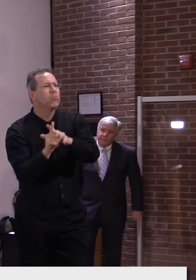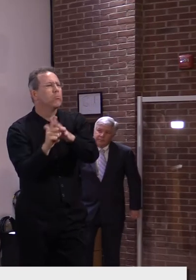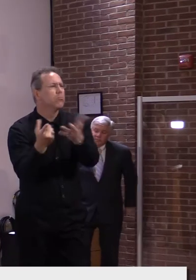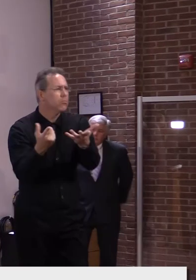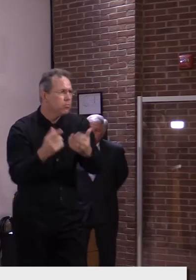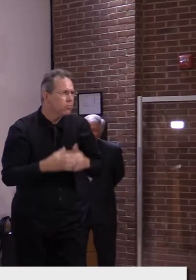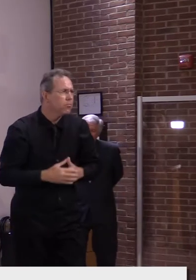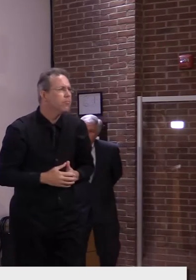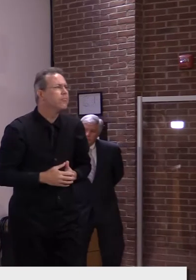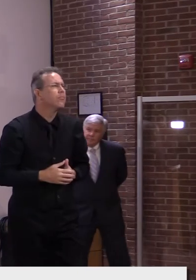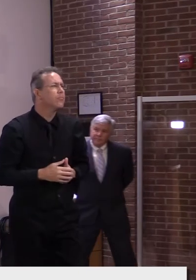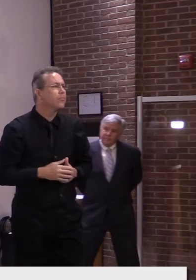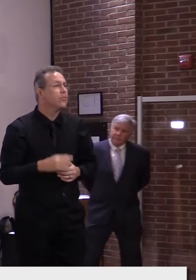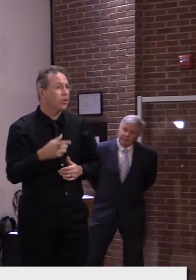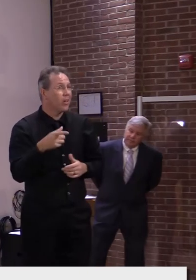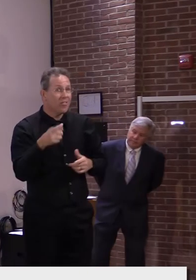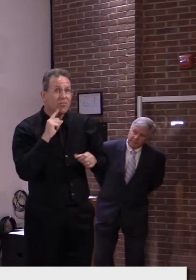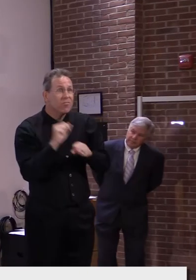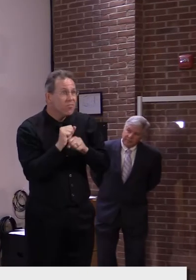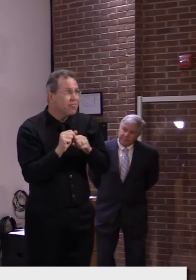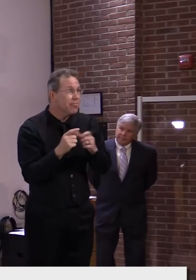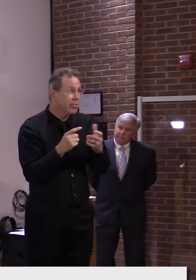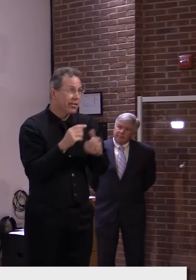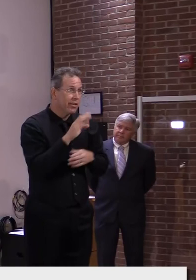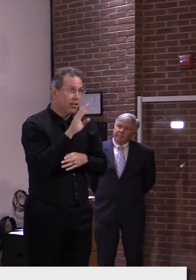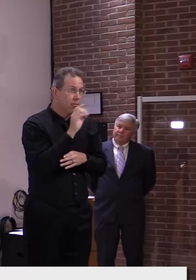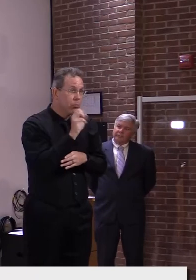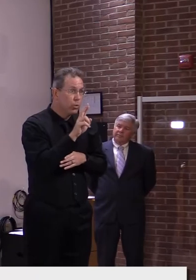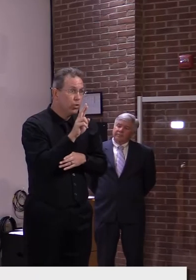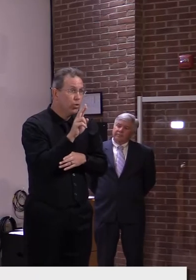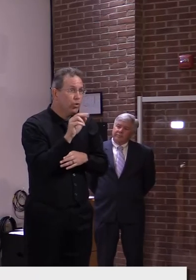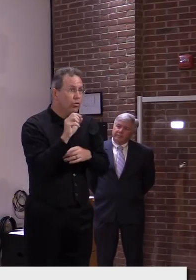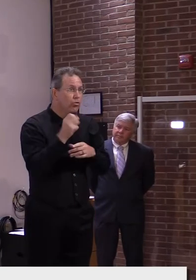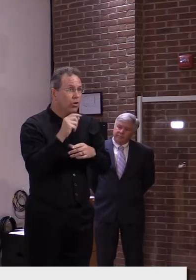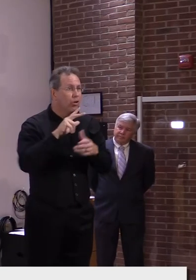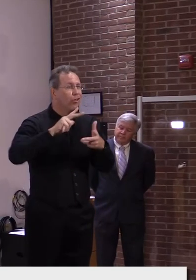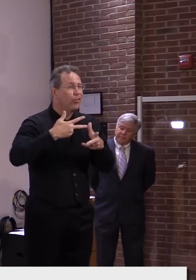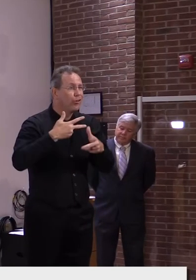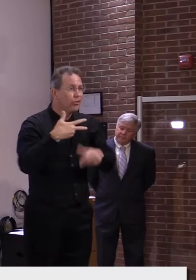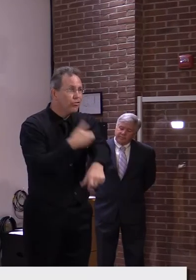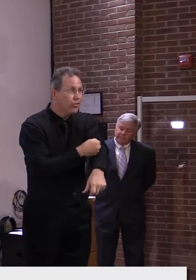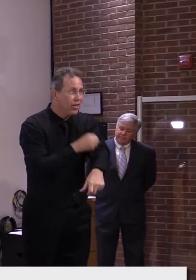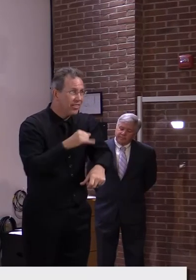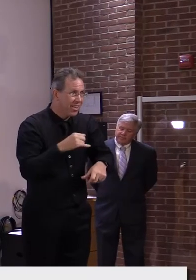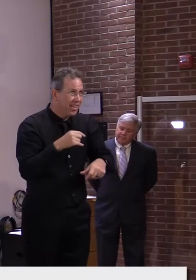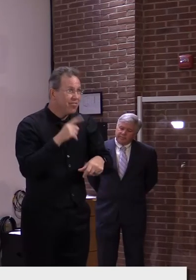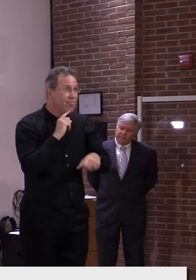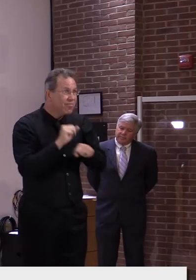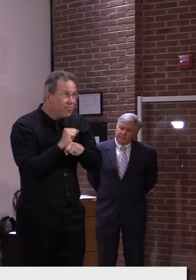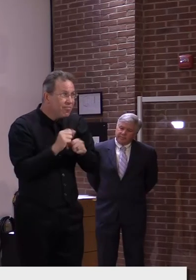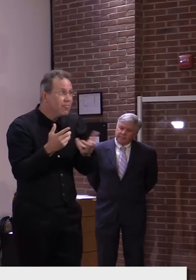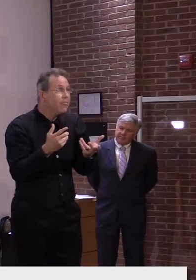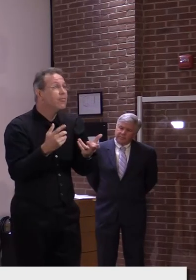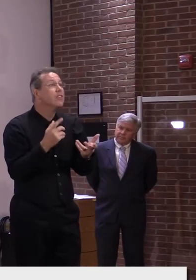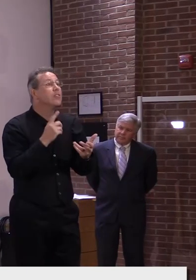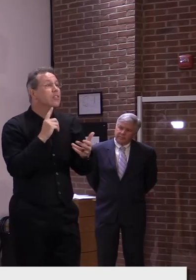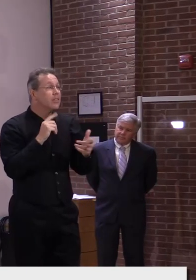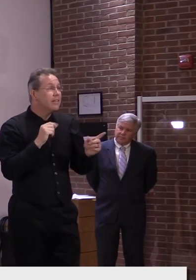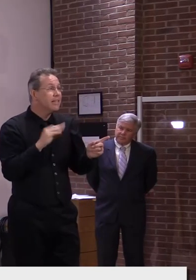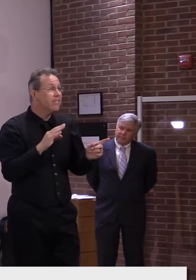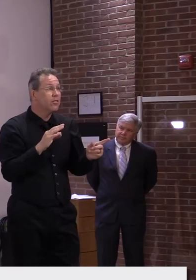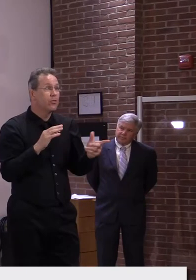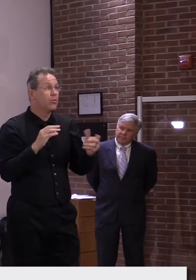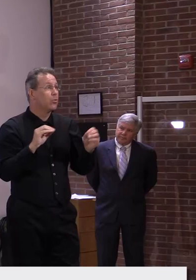need to be developed. So if there's no new variant of concern that would warrant a new vaccine, it would just be the